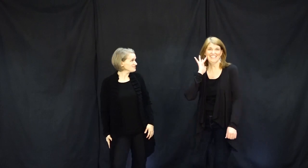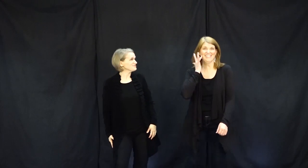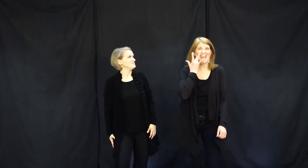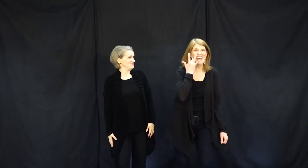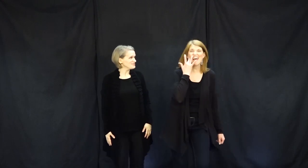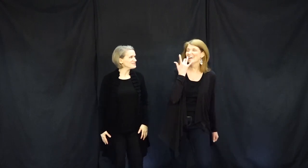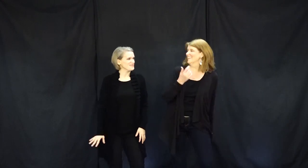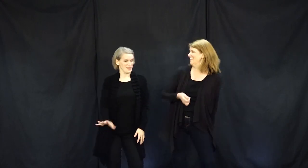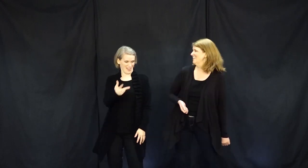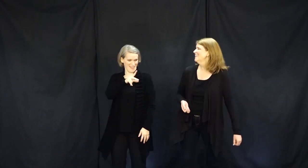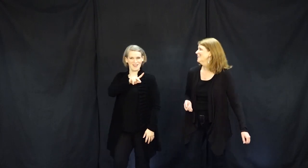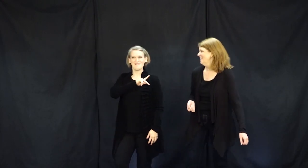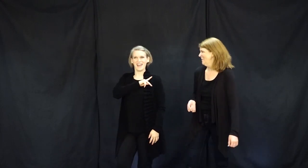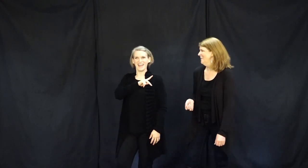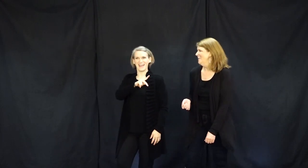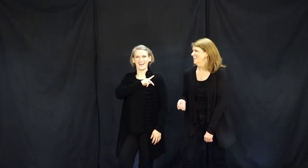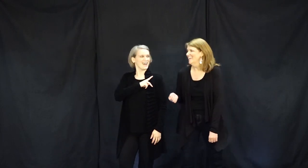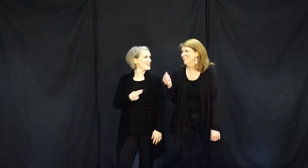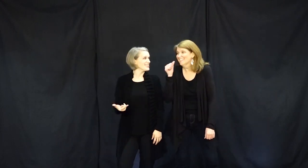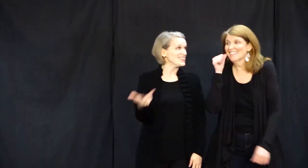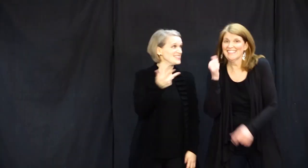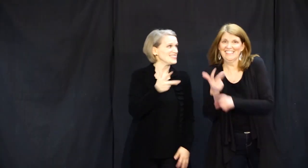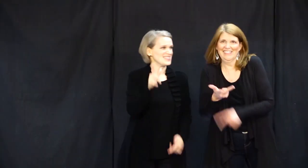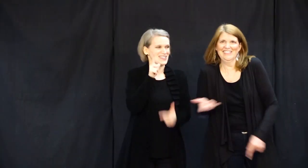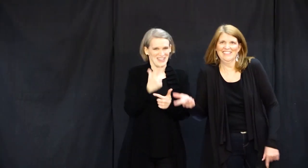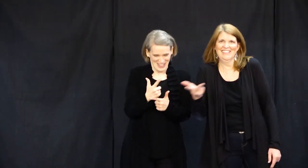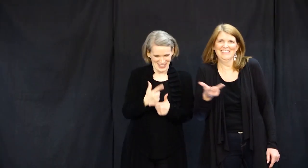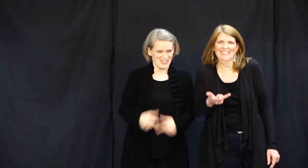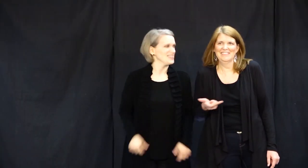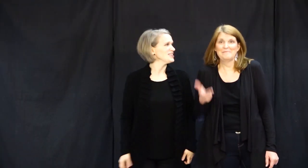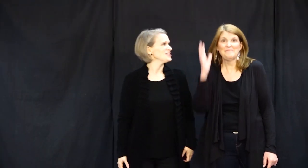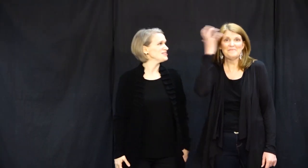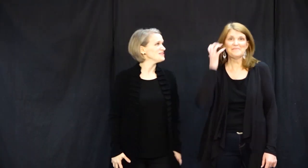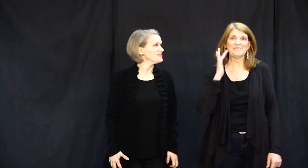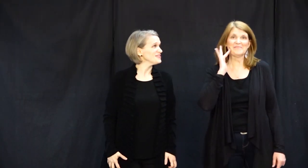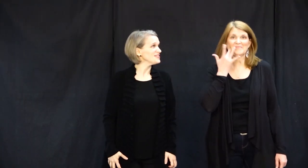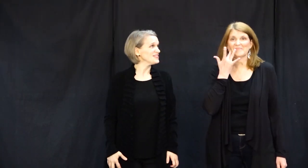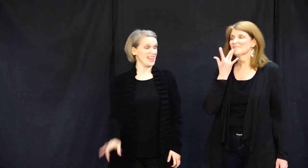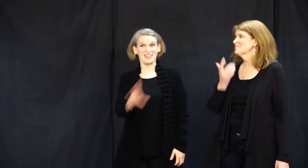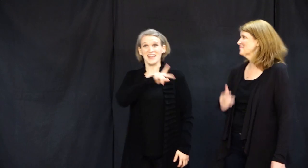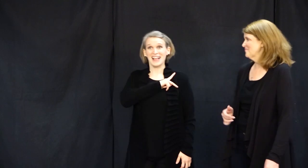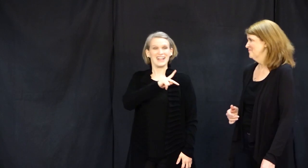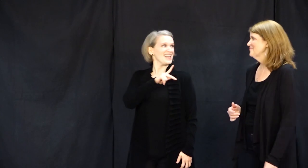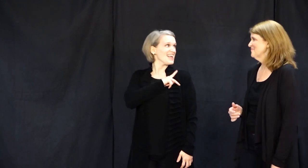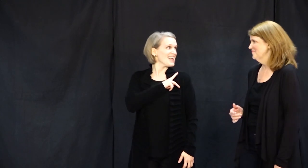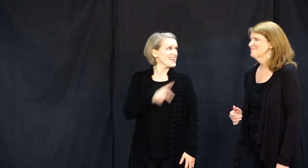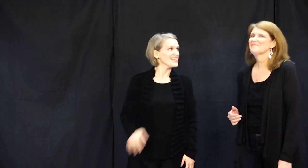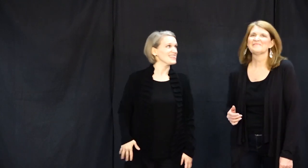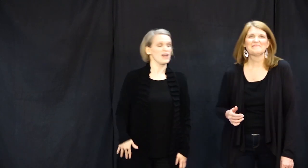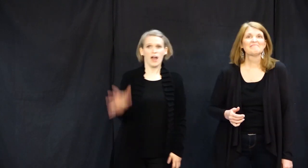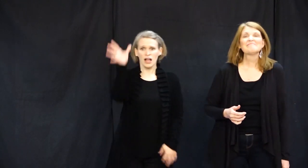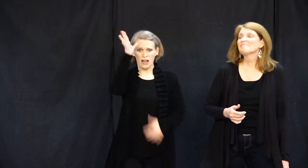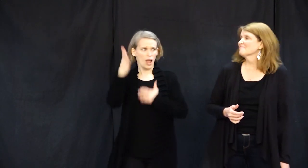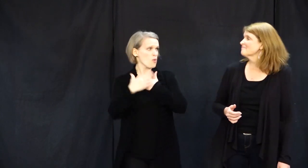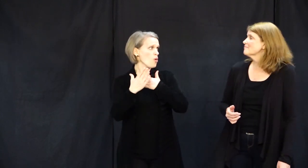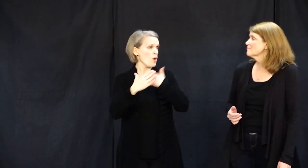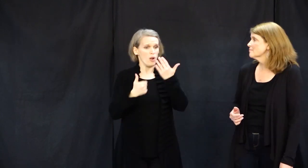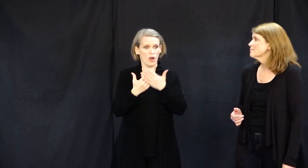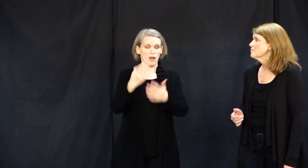Eliza, and Peggy. The Schuyler sisters. Angelica, Peggy. Eliza, Daddy said to be home by